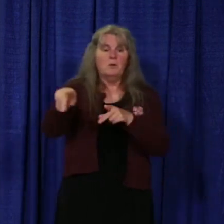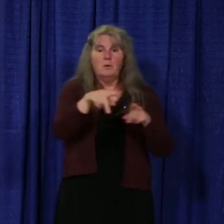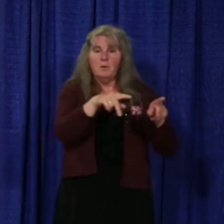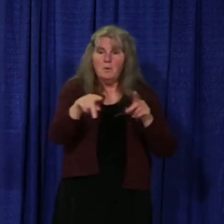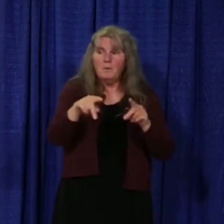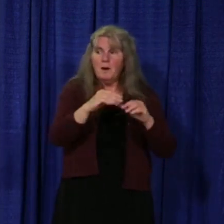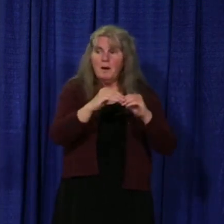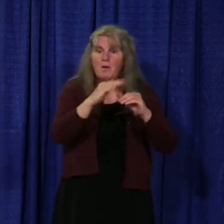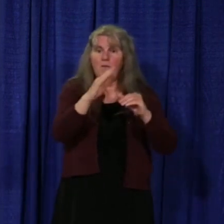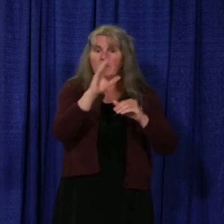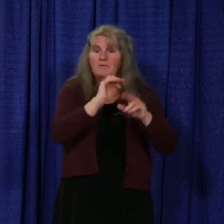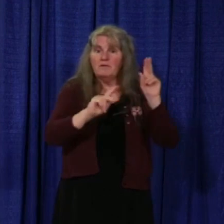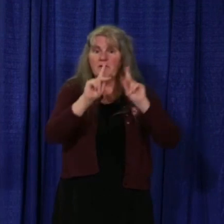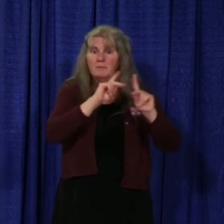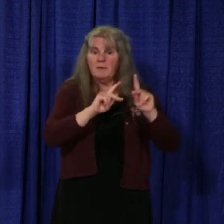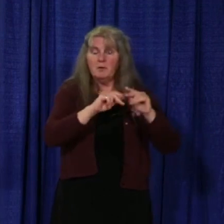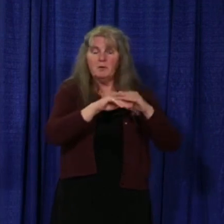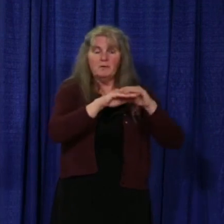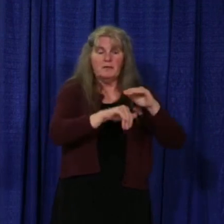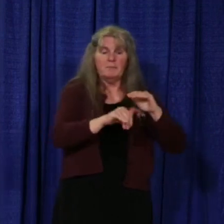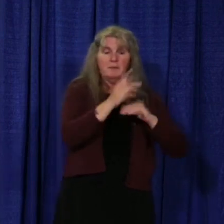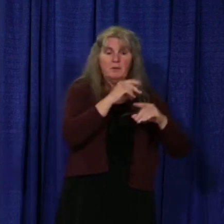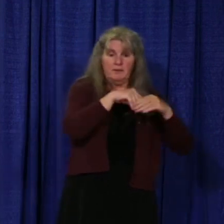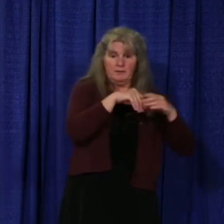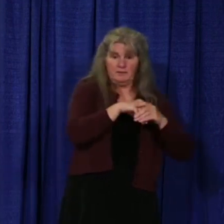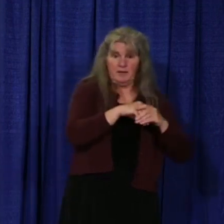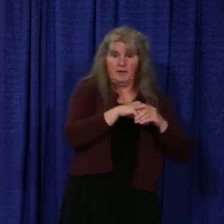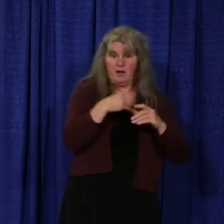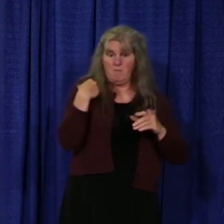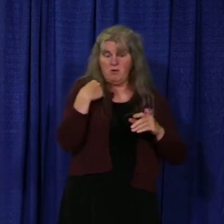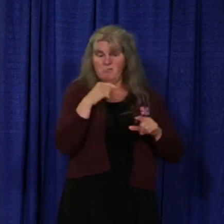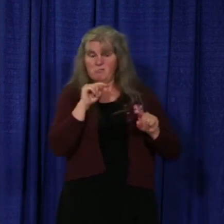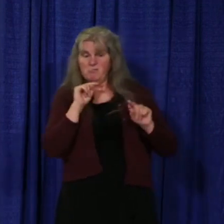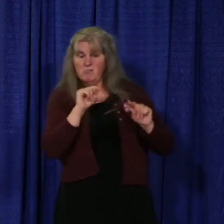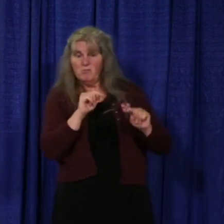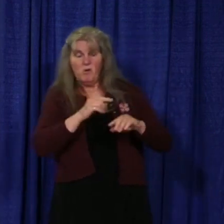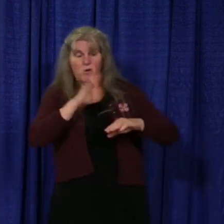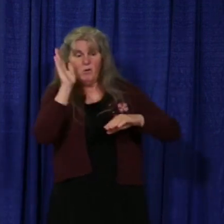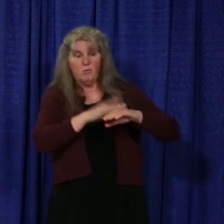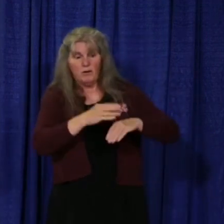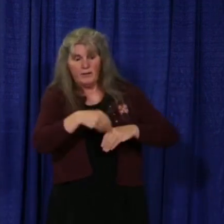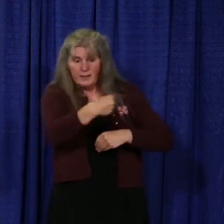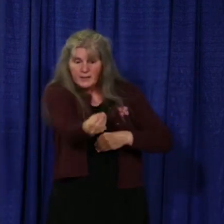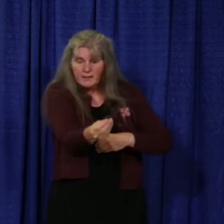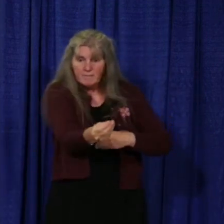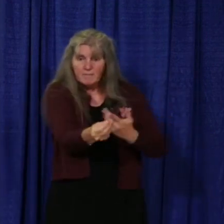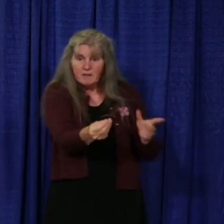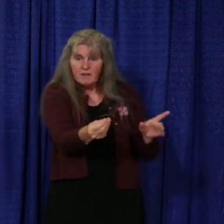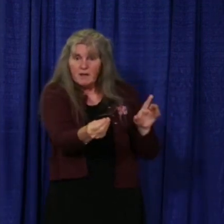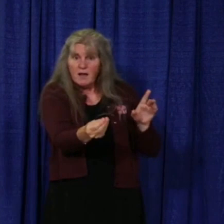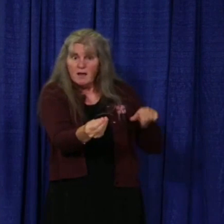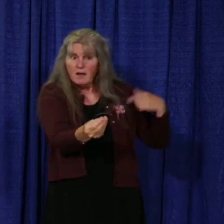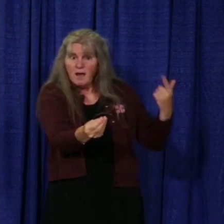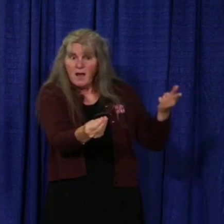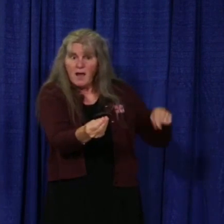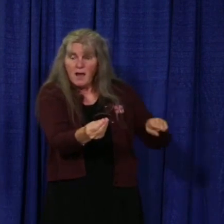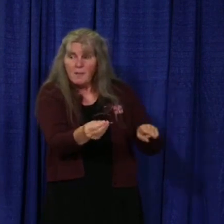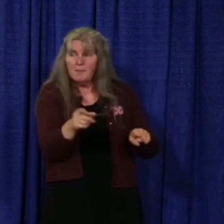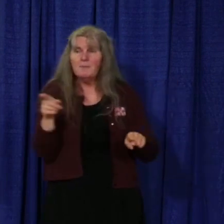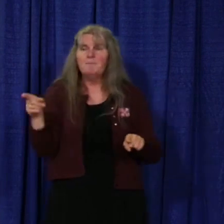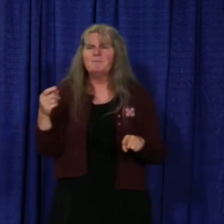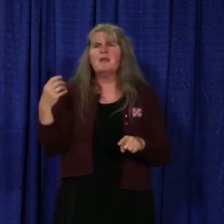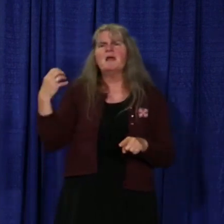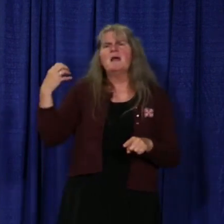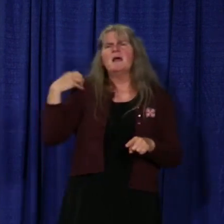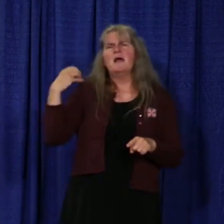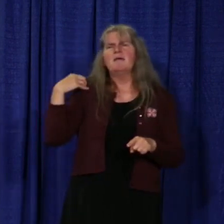50 people outdoors, 10 people indoors, whether any warnings have been issued as well. I'm not sure about the actual